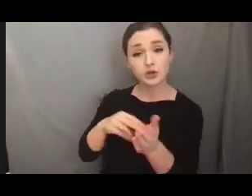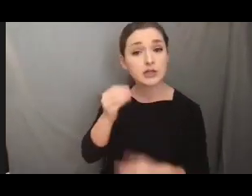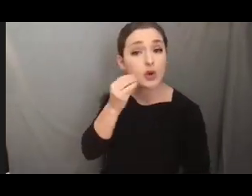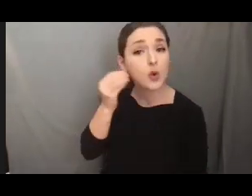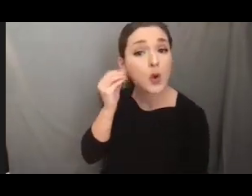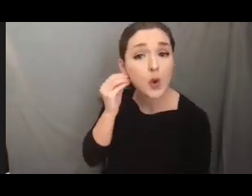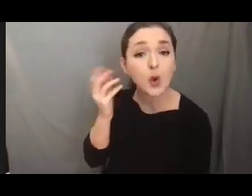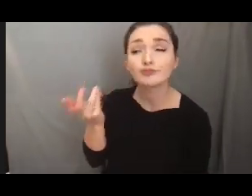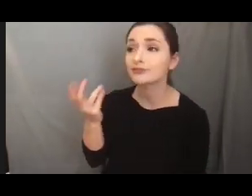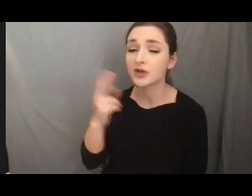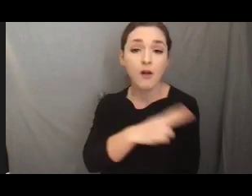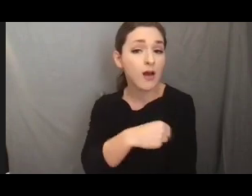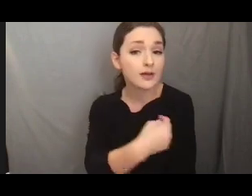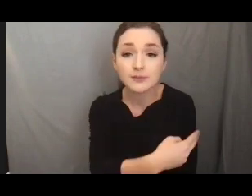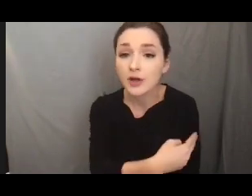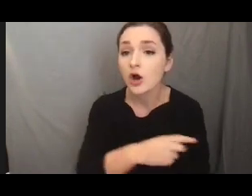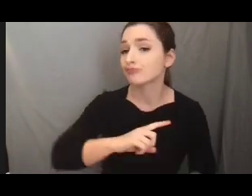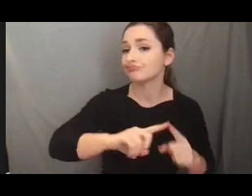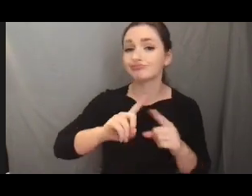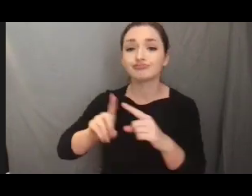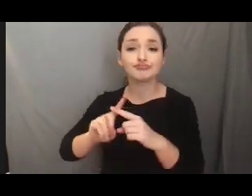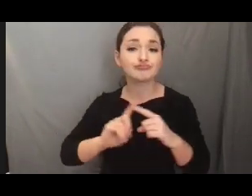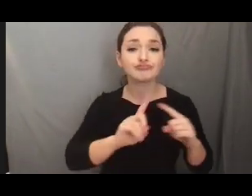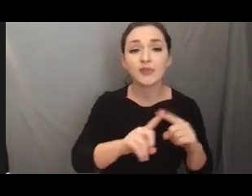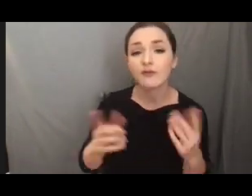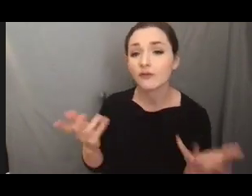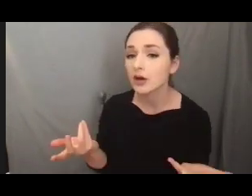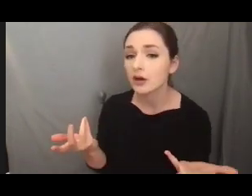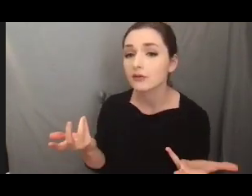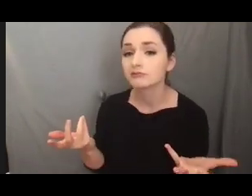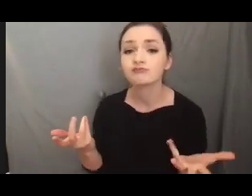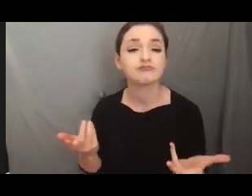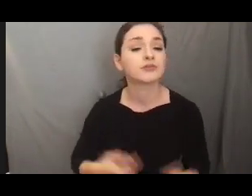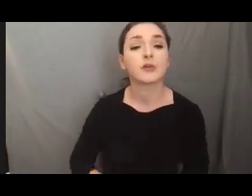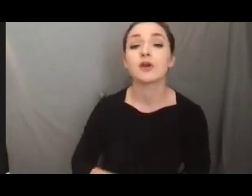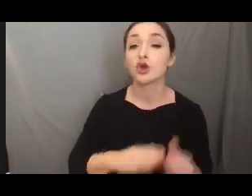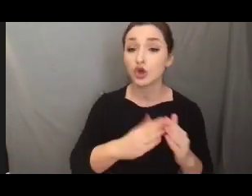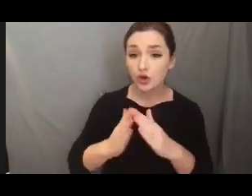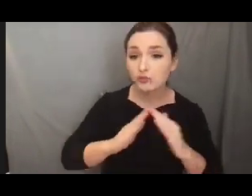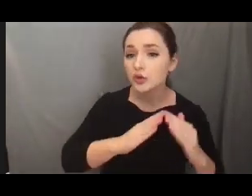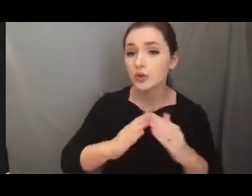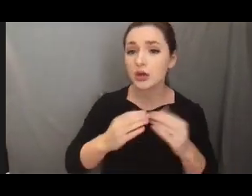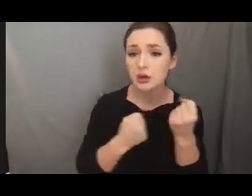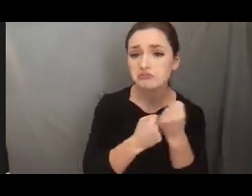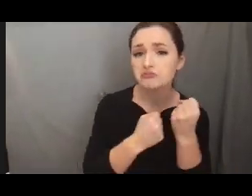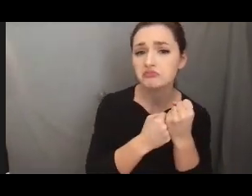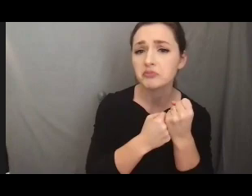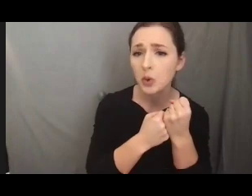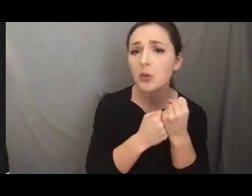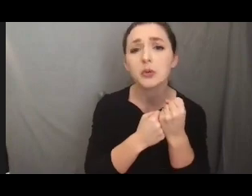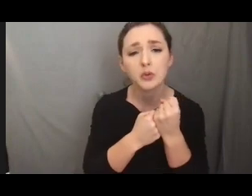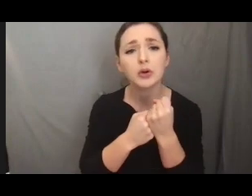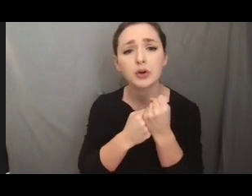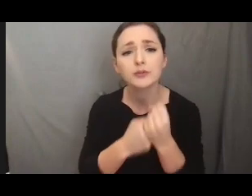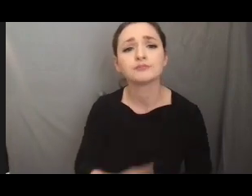hospitals, different things around. They'll build fences for people. They'll just do different things around the community to they Awesome. want to get them